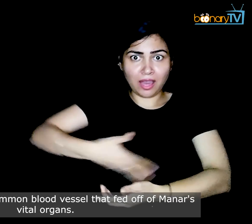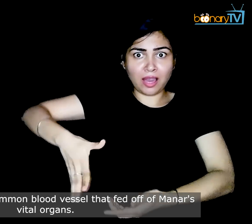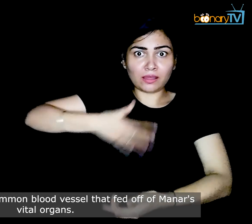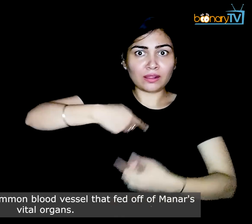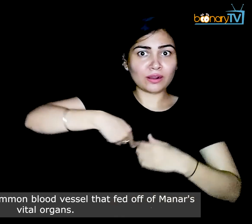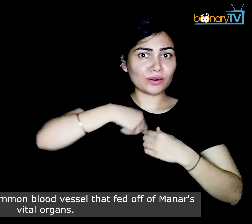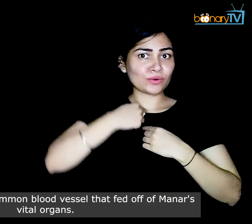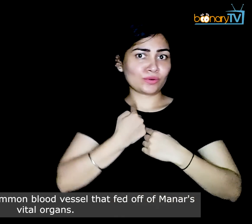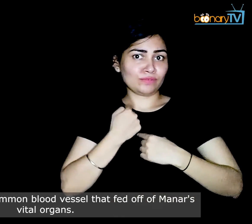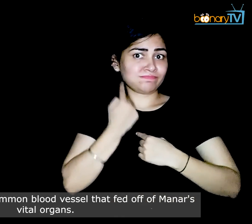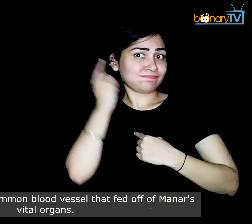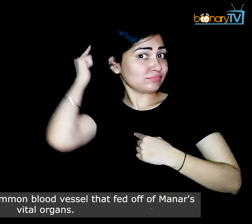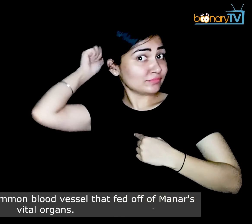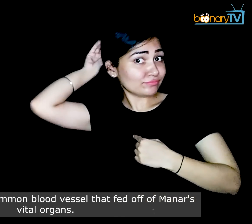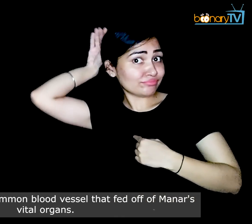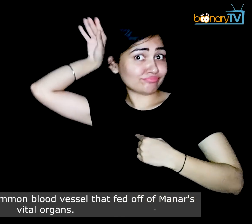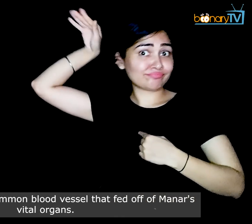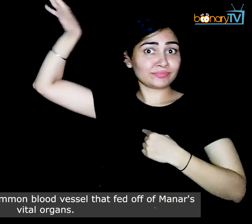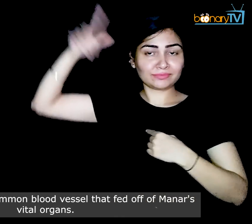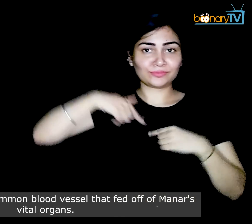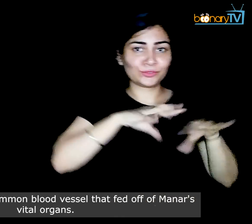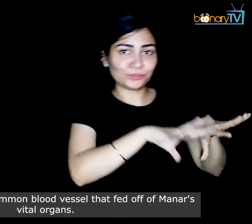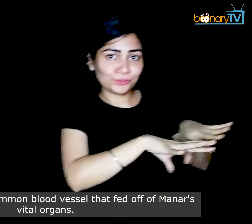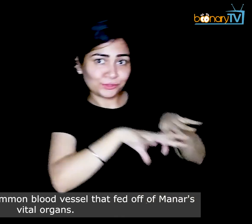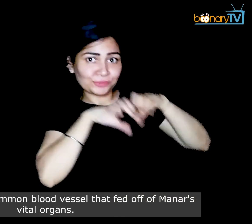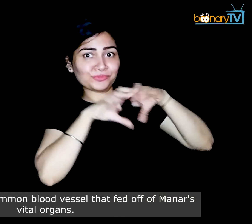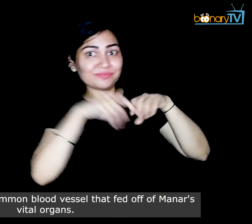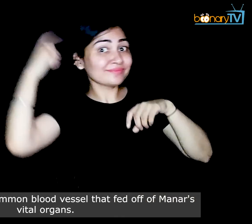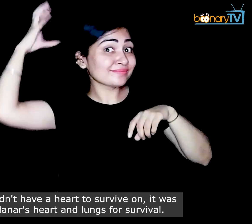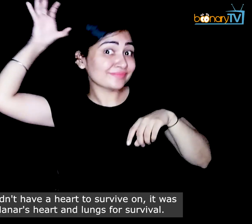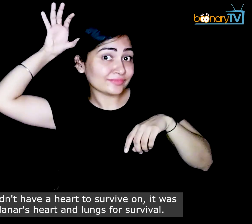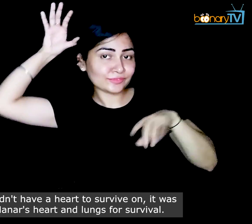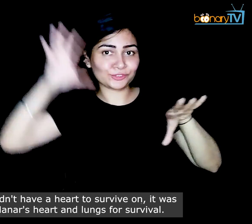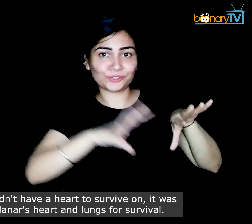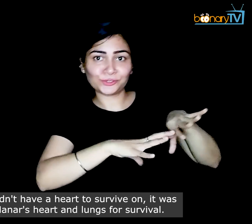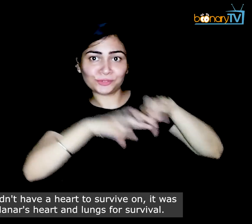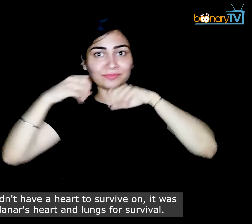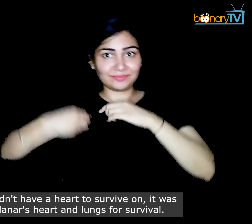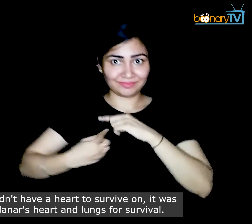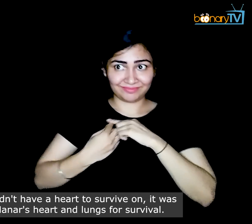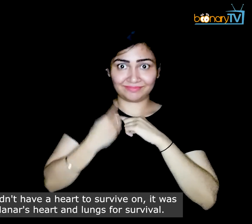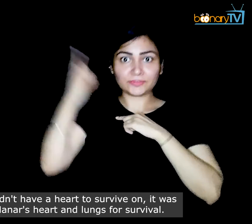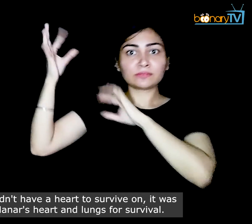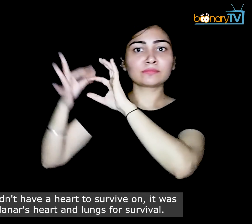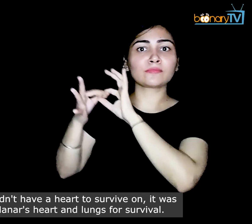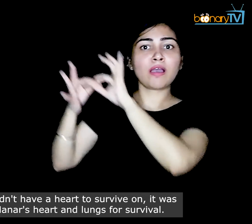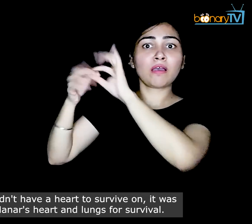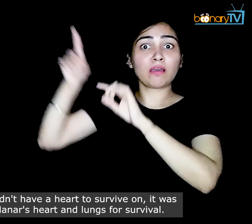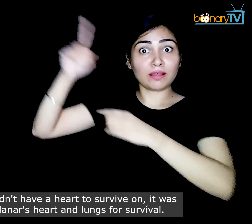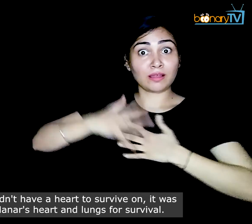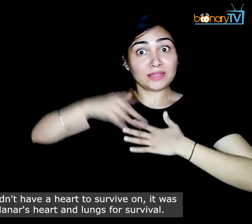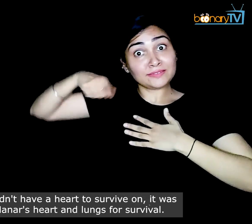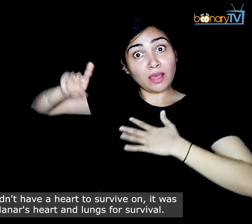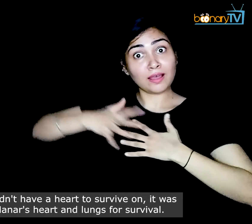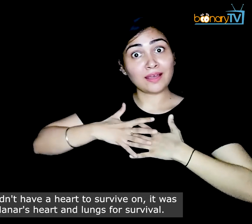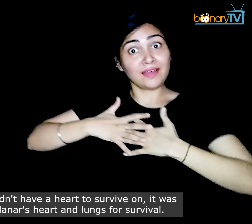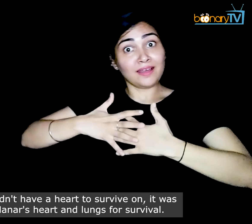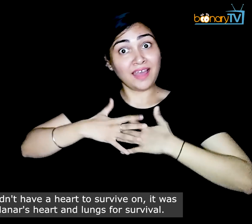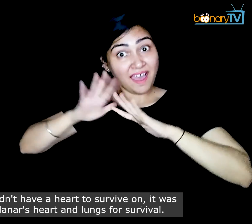off of Manar's vital organs. Because Islam didn't have a heart to survive